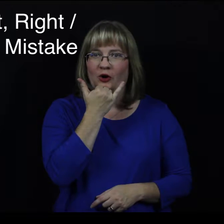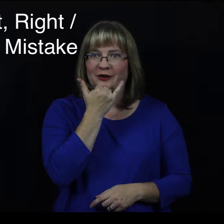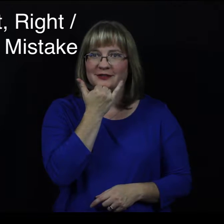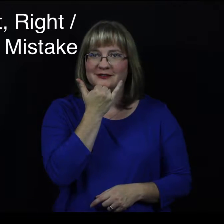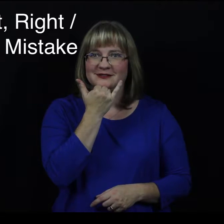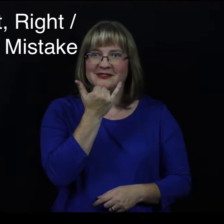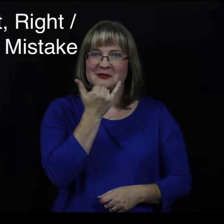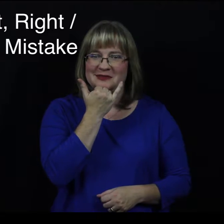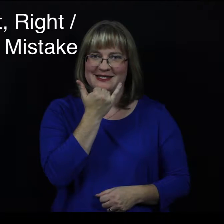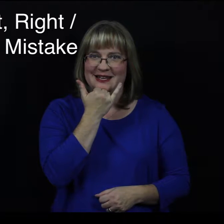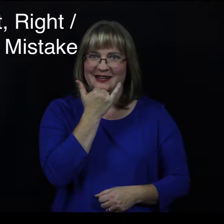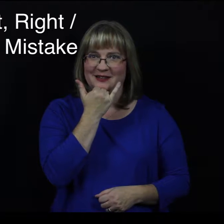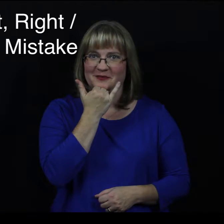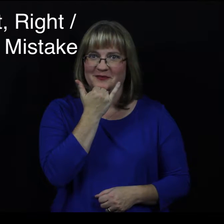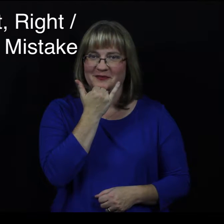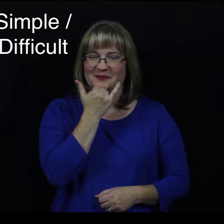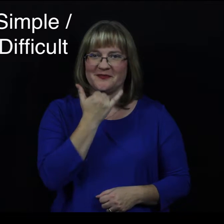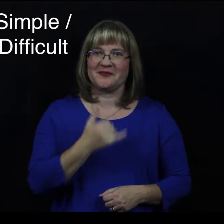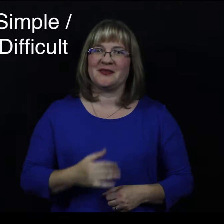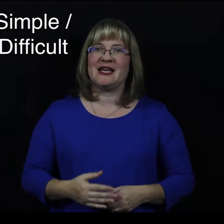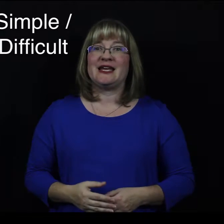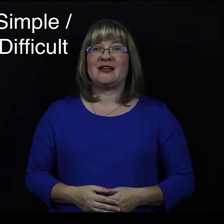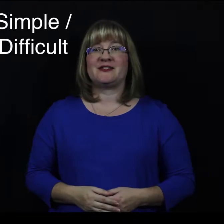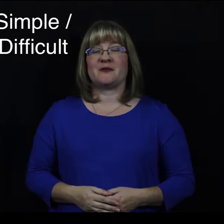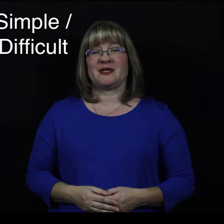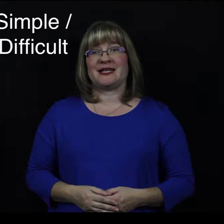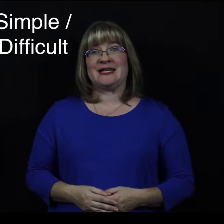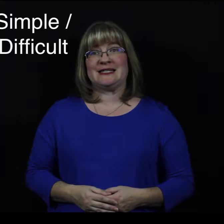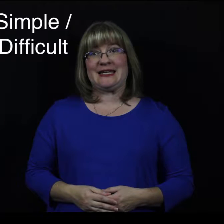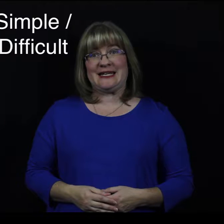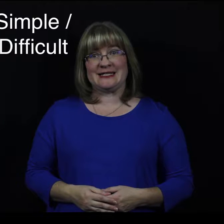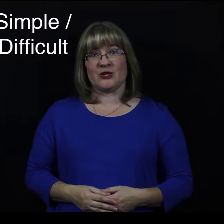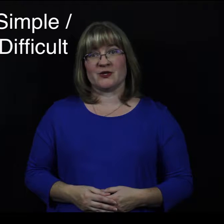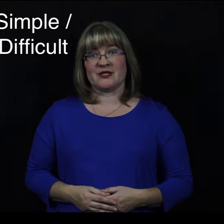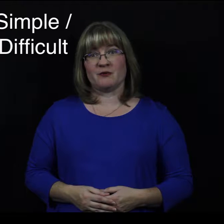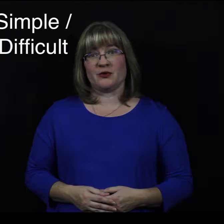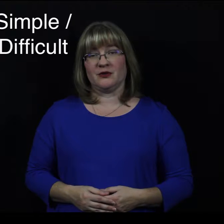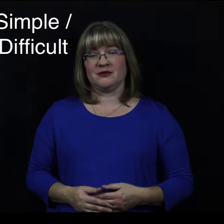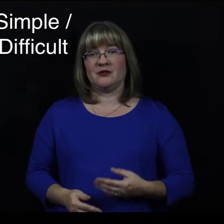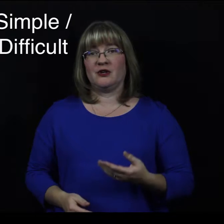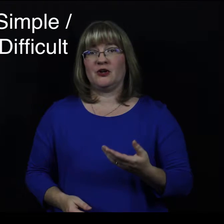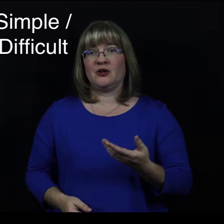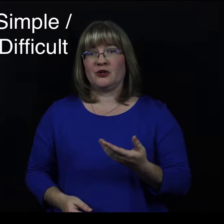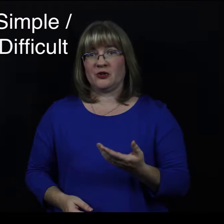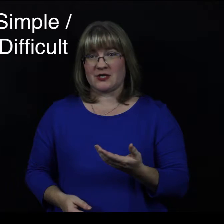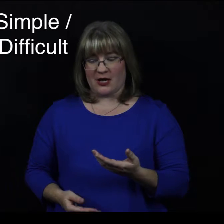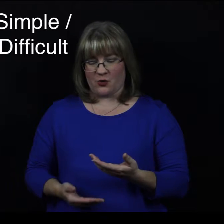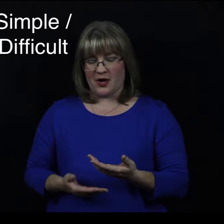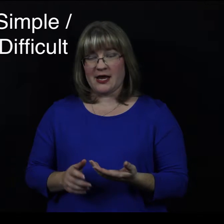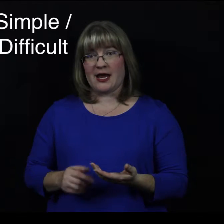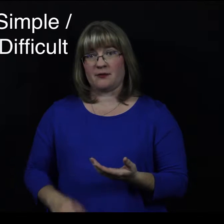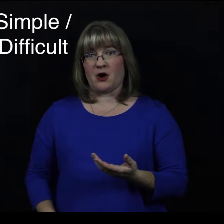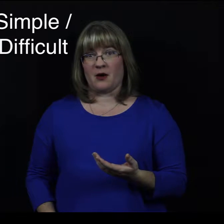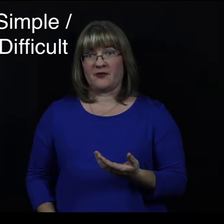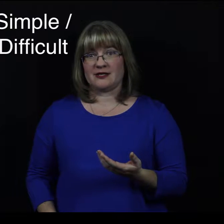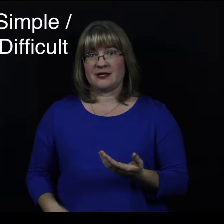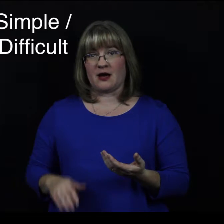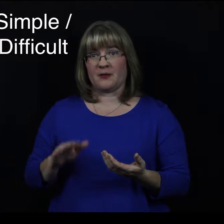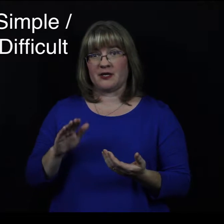Wrong. Mistake. If something is easy or simple, you take one hand palm facing up, the